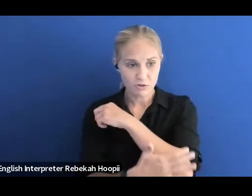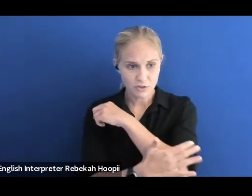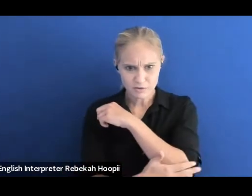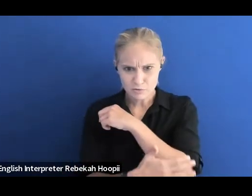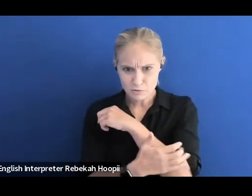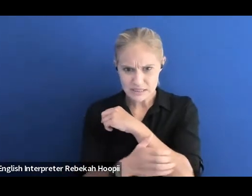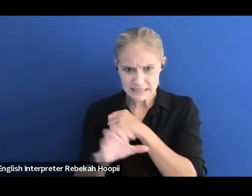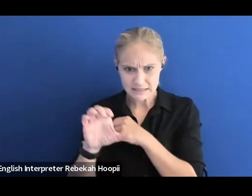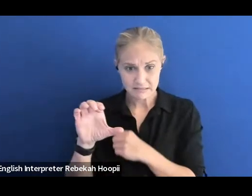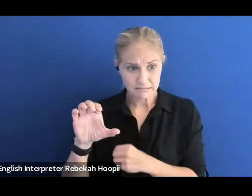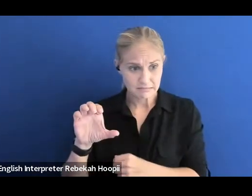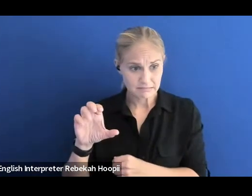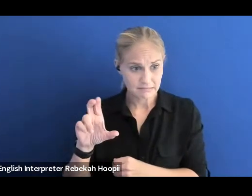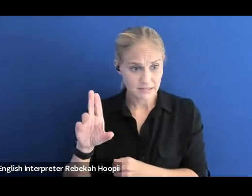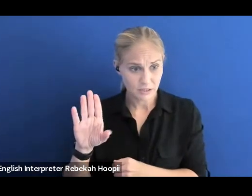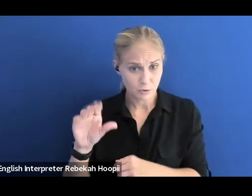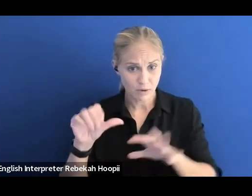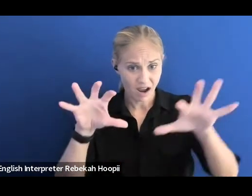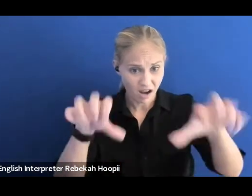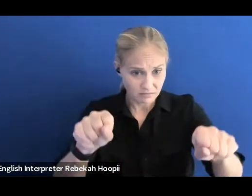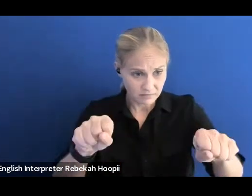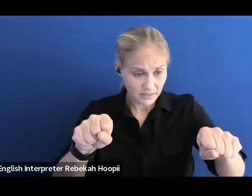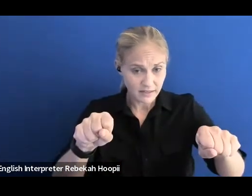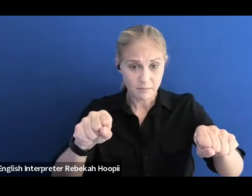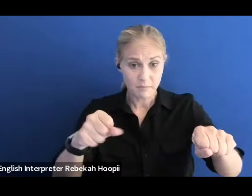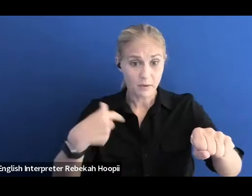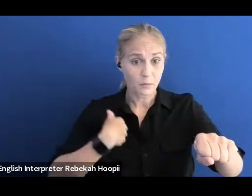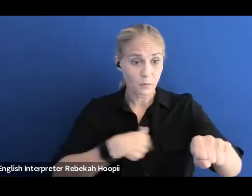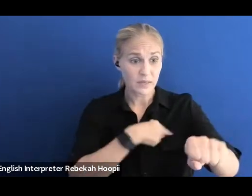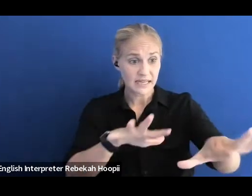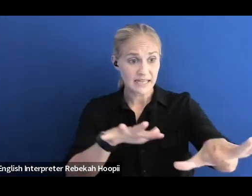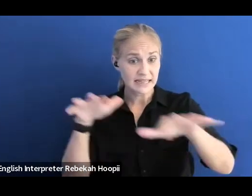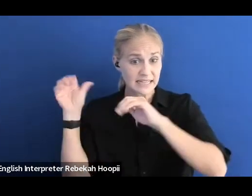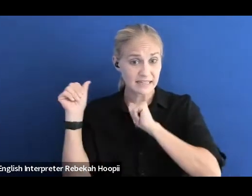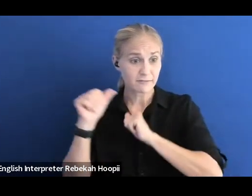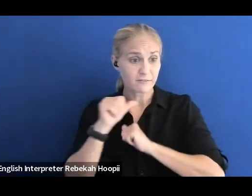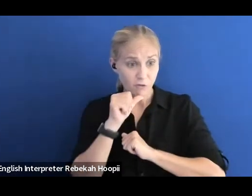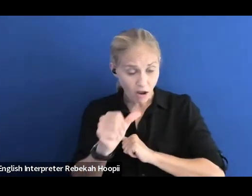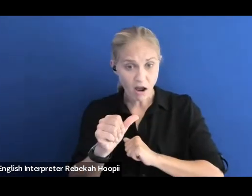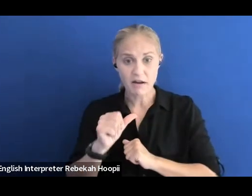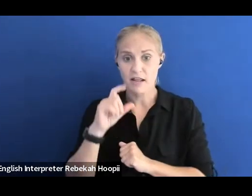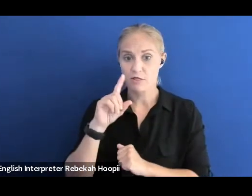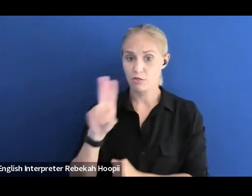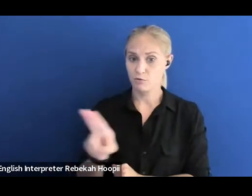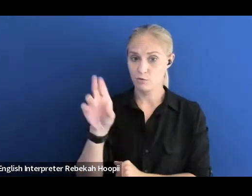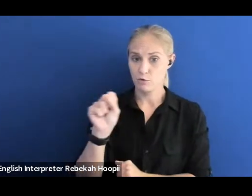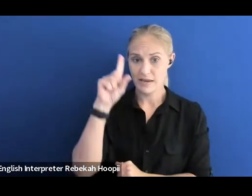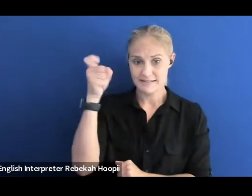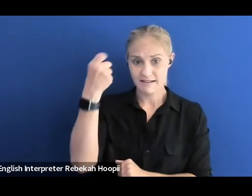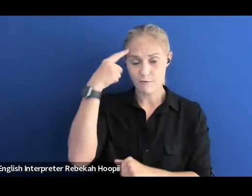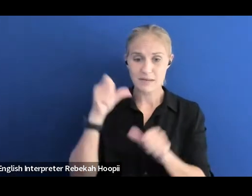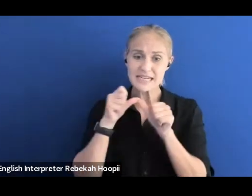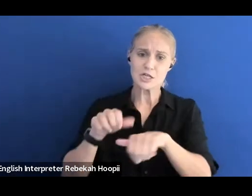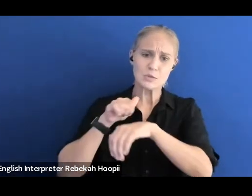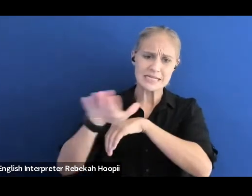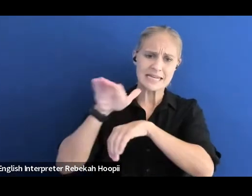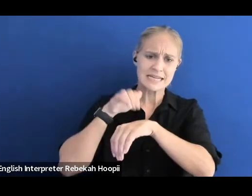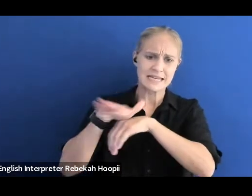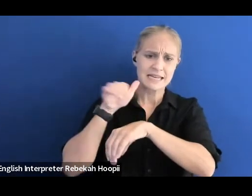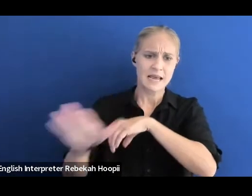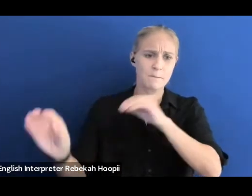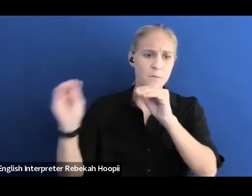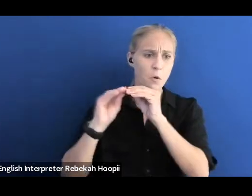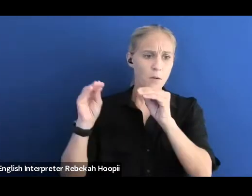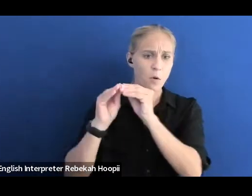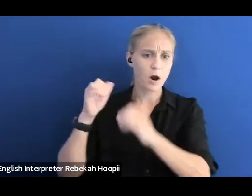but we don't leave. And the United States government keeps sending money for the relief every year in the north of the desert. It sends